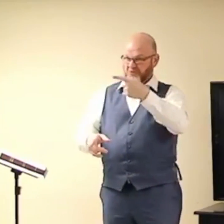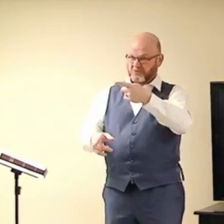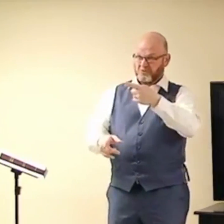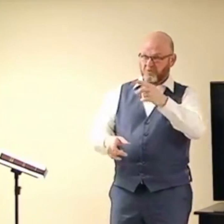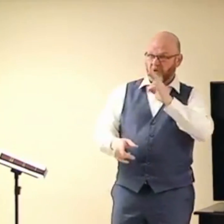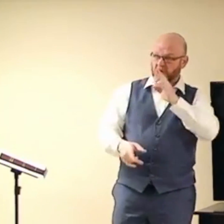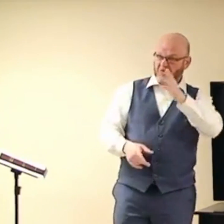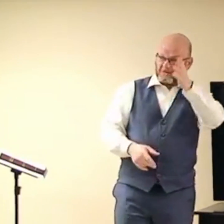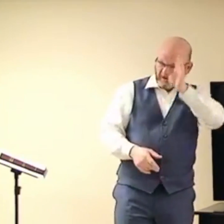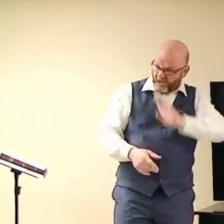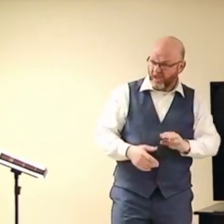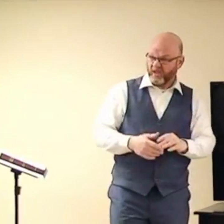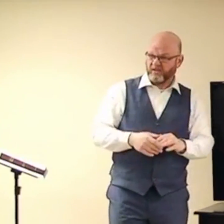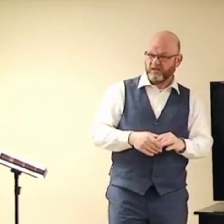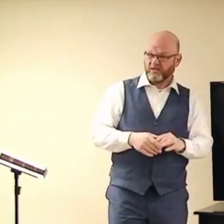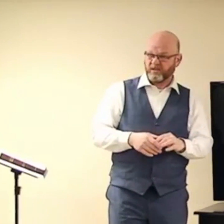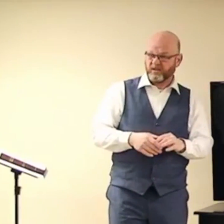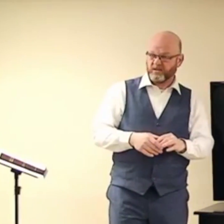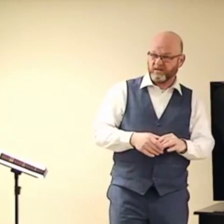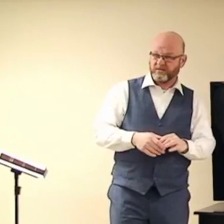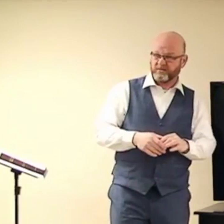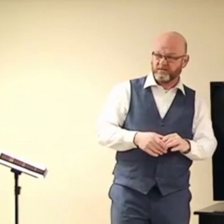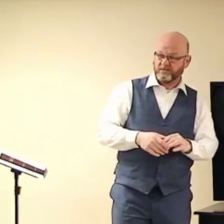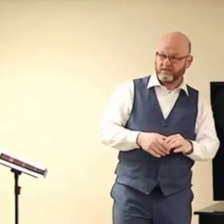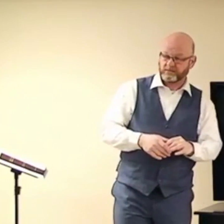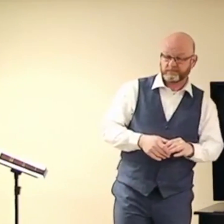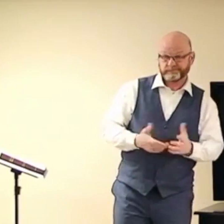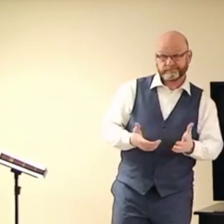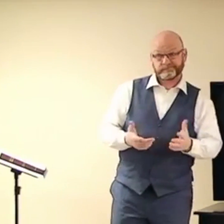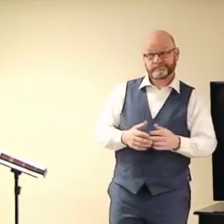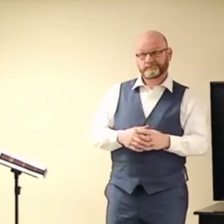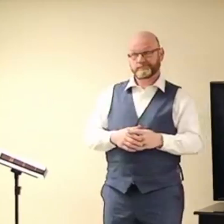Because you, a mere man, claim to be God.